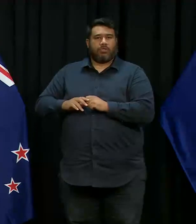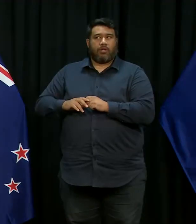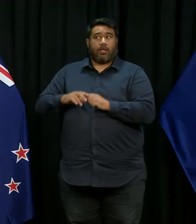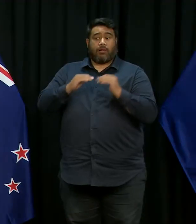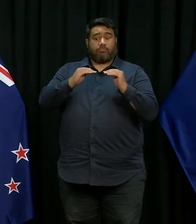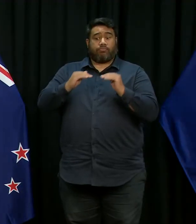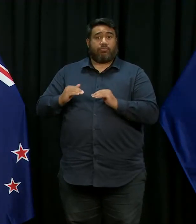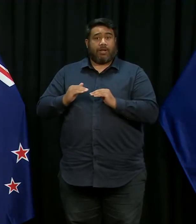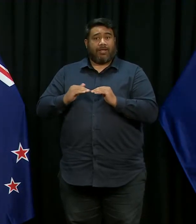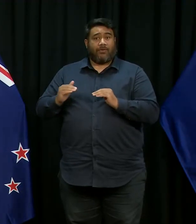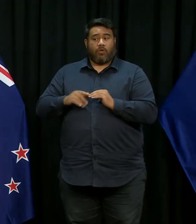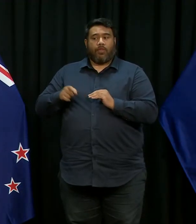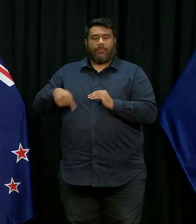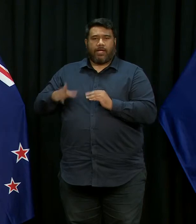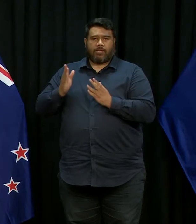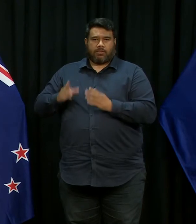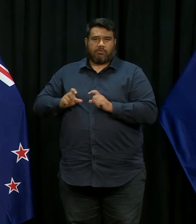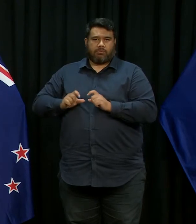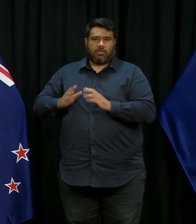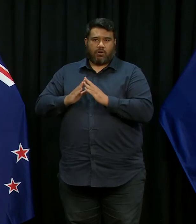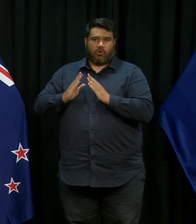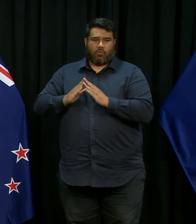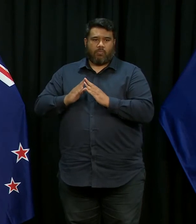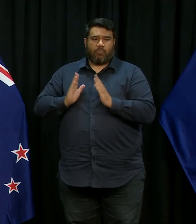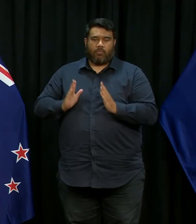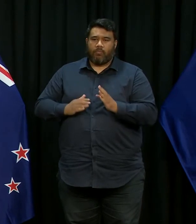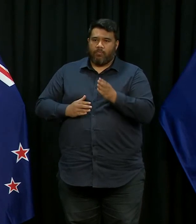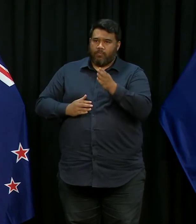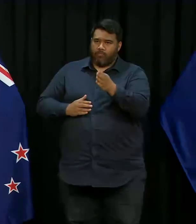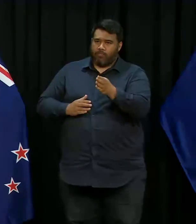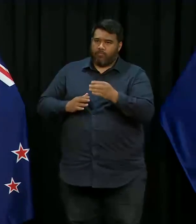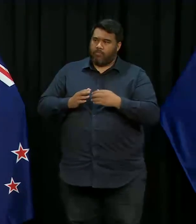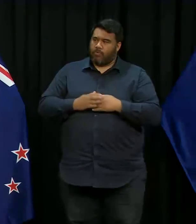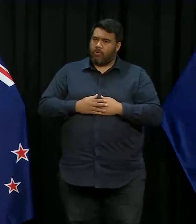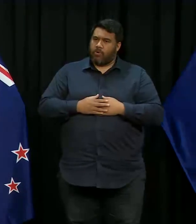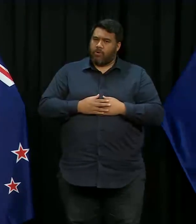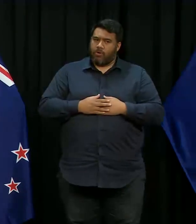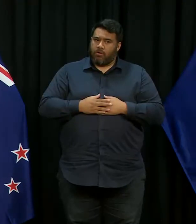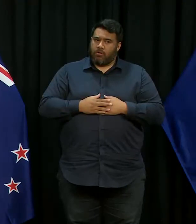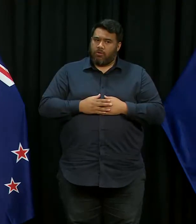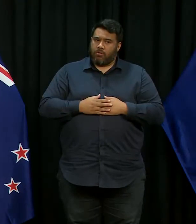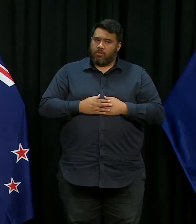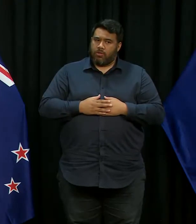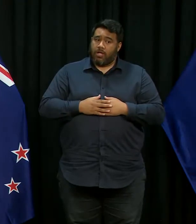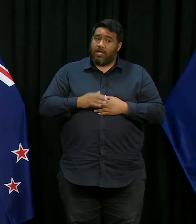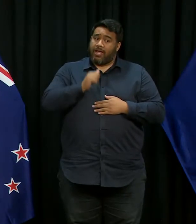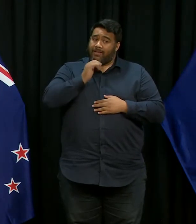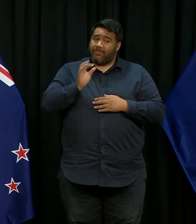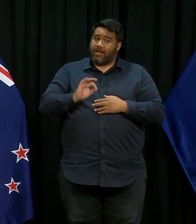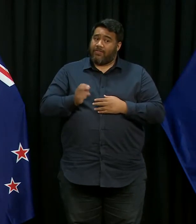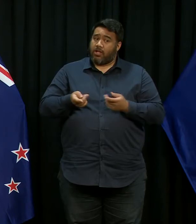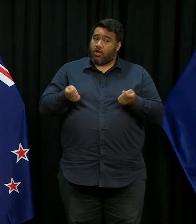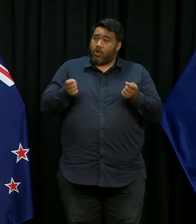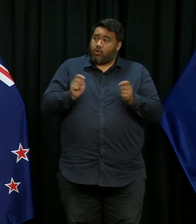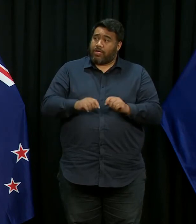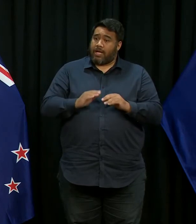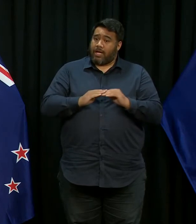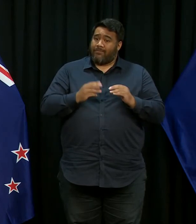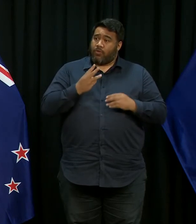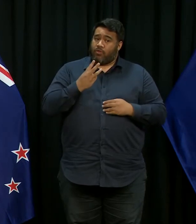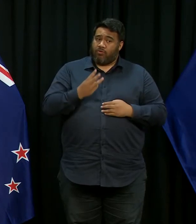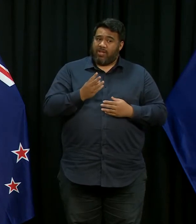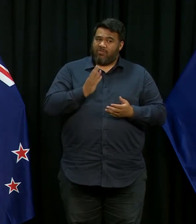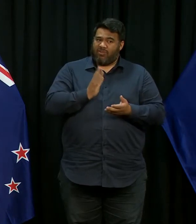lot if we hadn't gone into the level 3 lockdown, was the level 3 lockdown necessary? Yes, it was. Look,